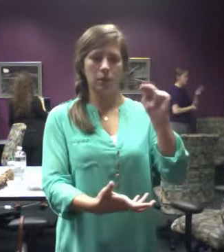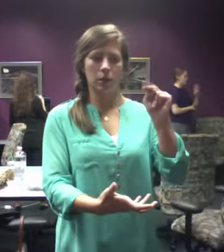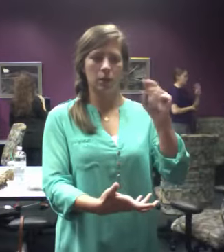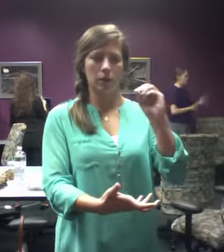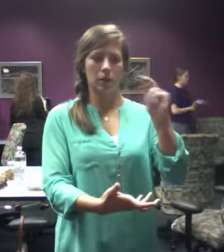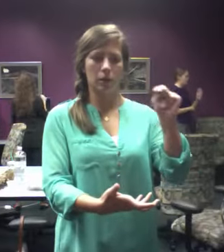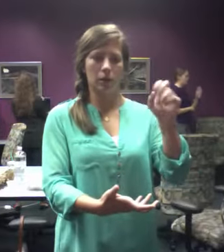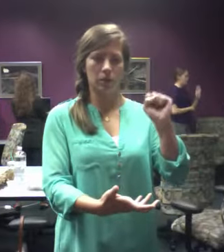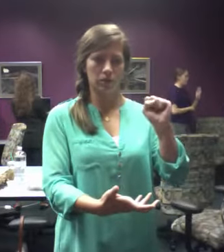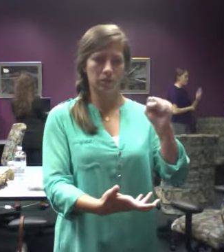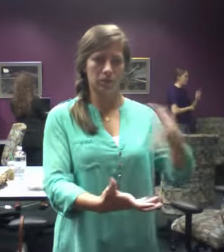sent Henry Knox